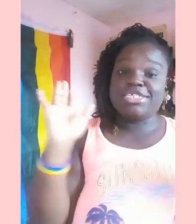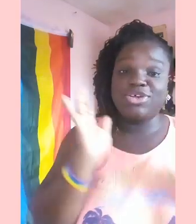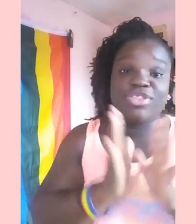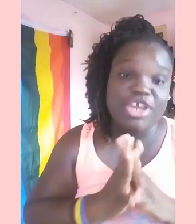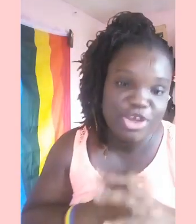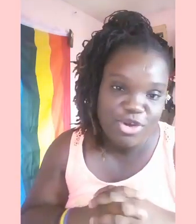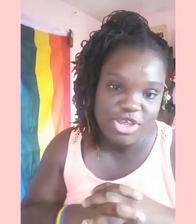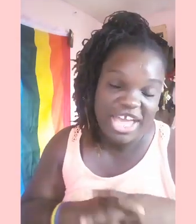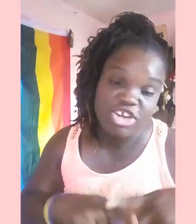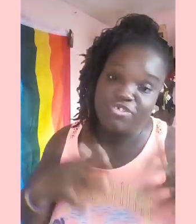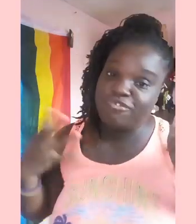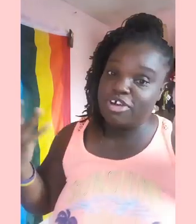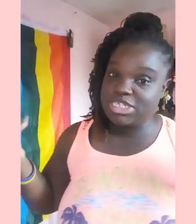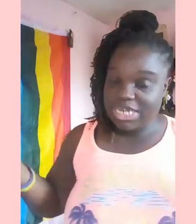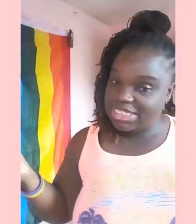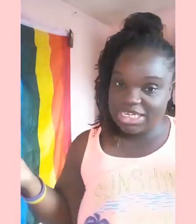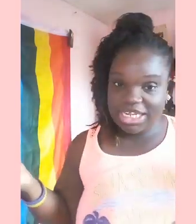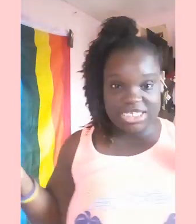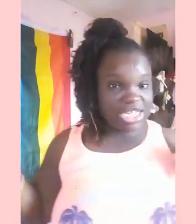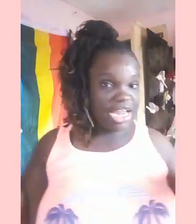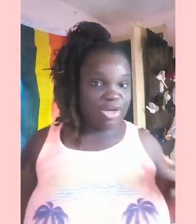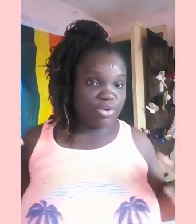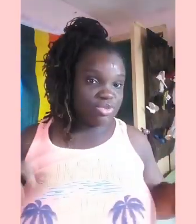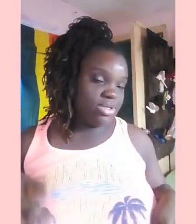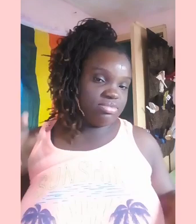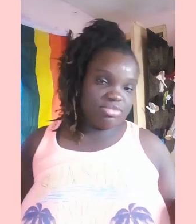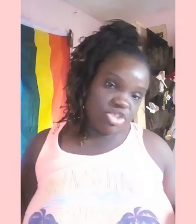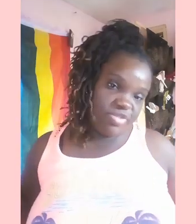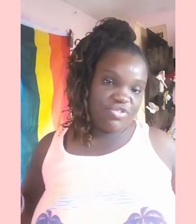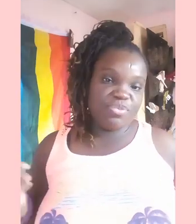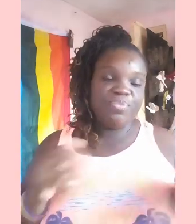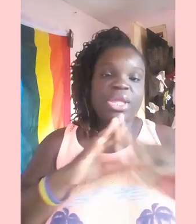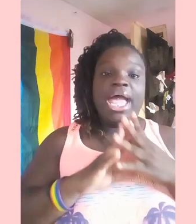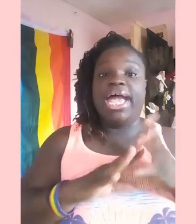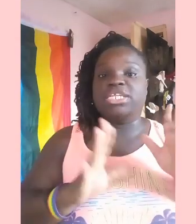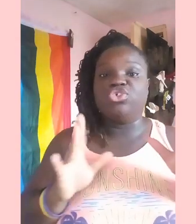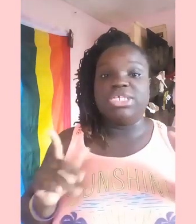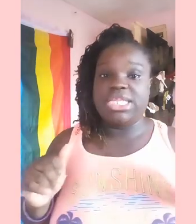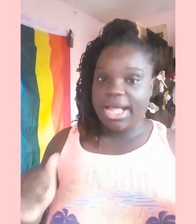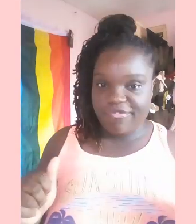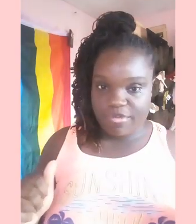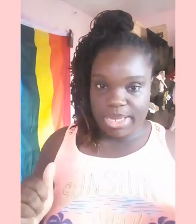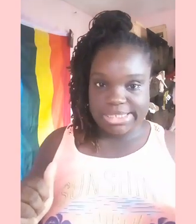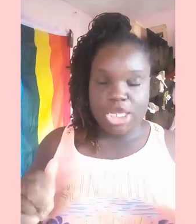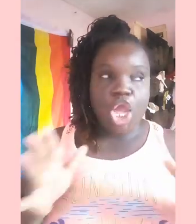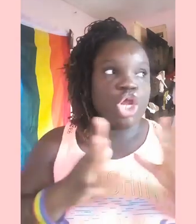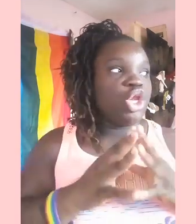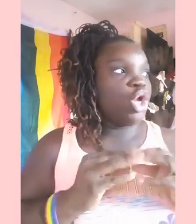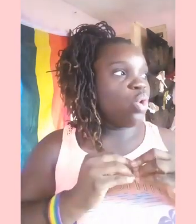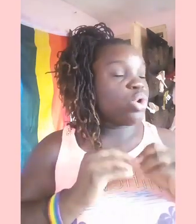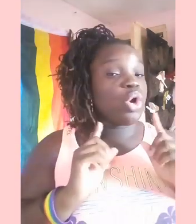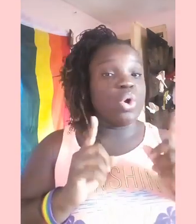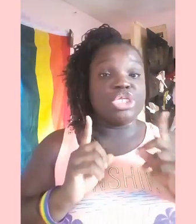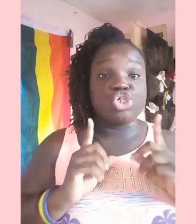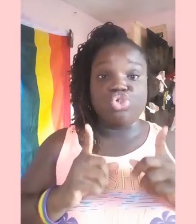So there you go, you had your first lesson in sign language, well, some of you, and you did the alphabet. Now we are going